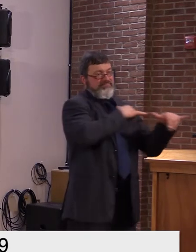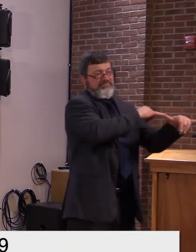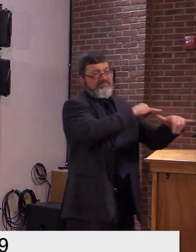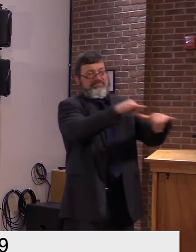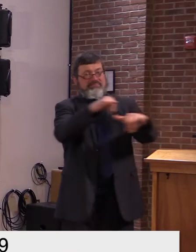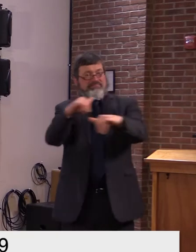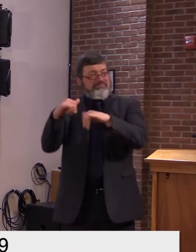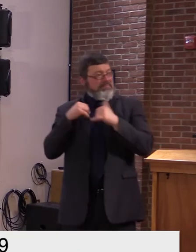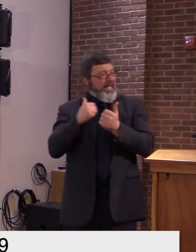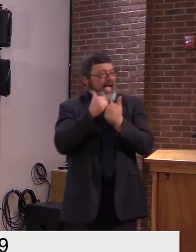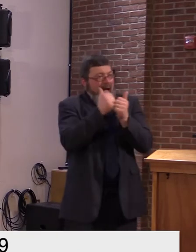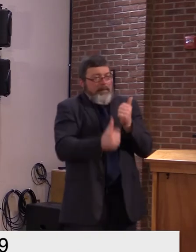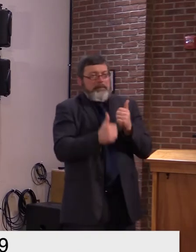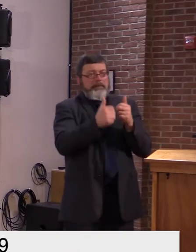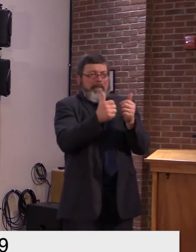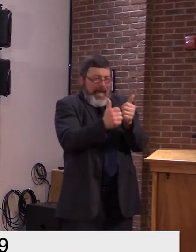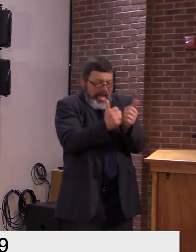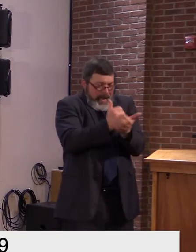represent.